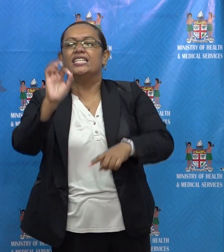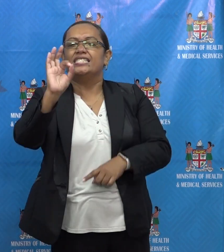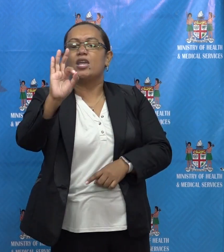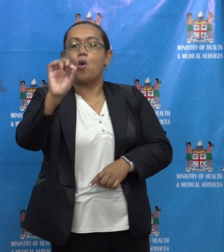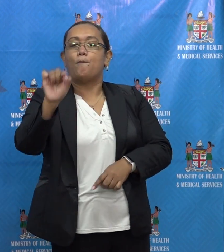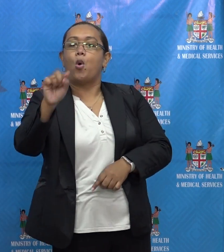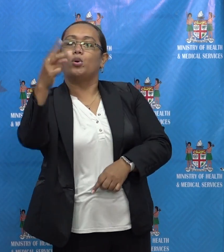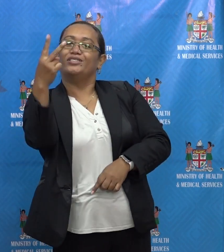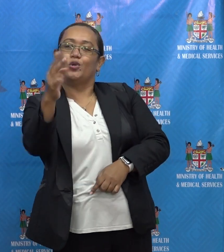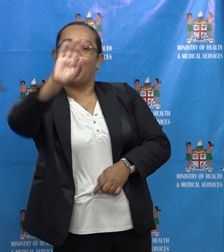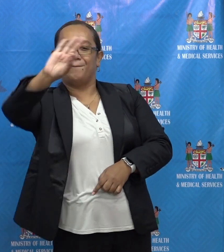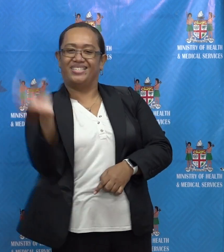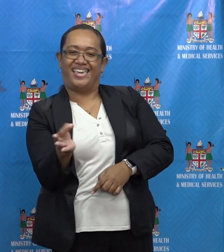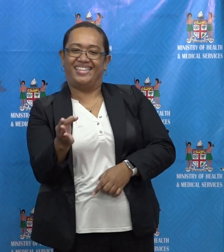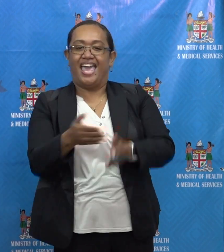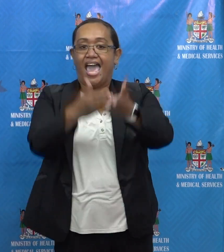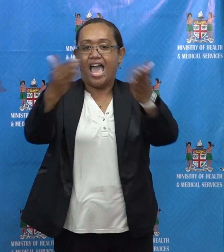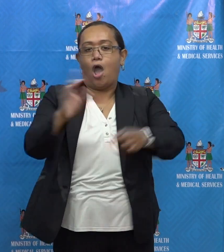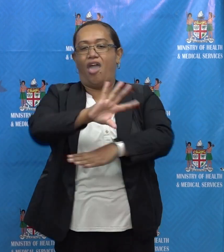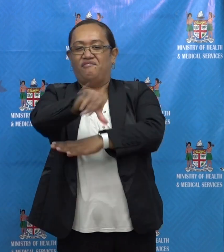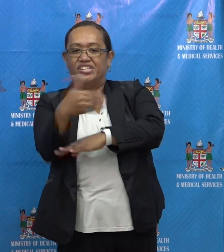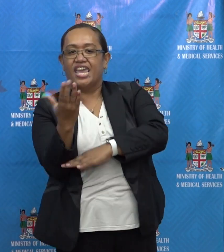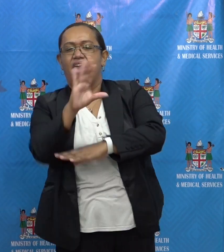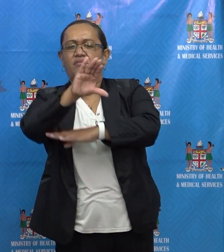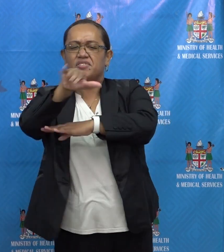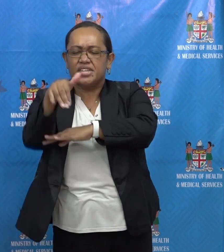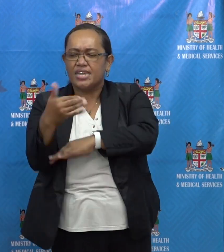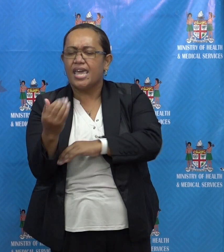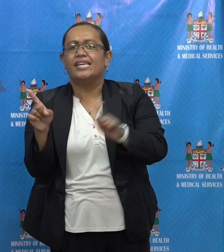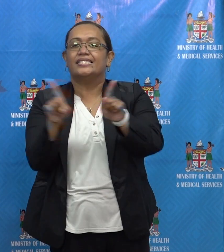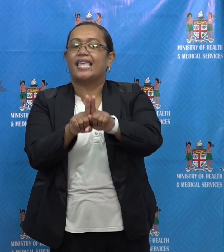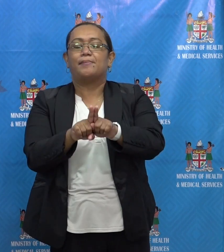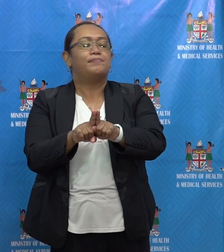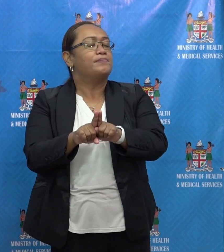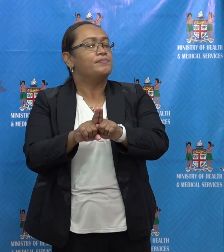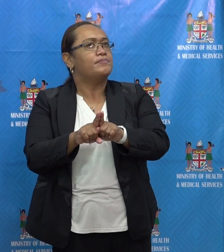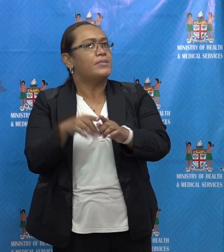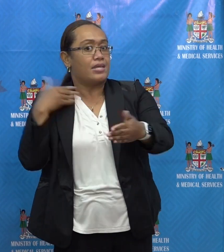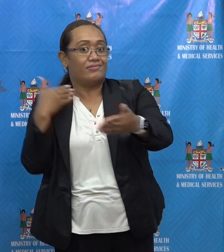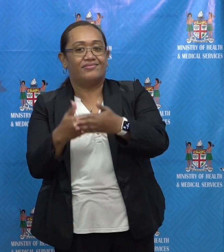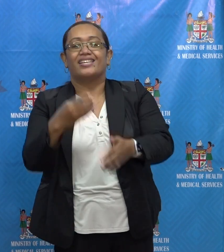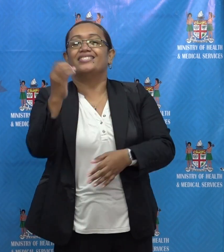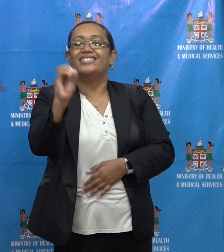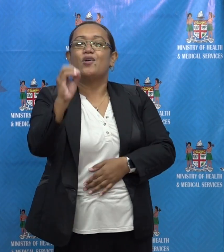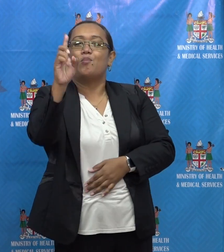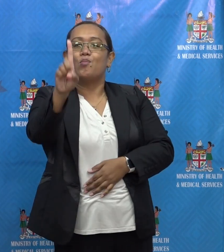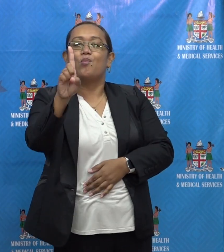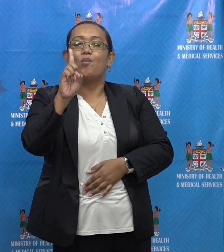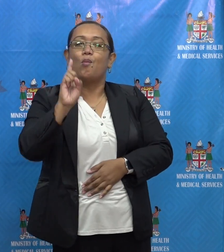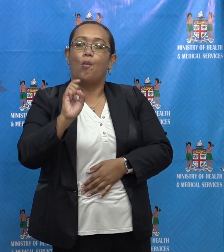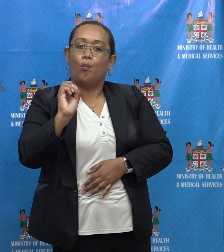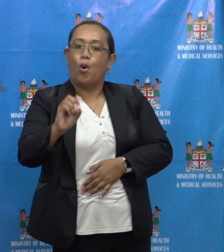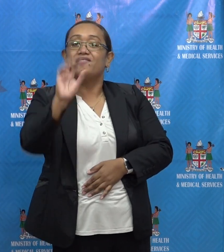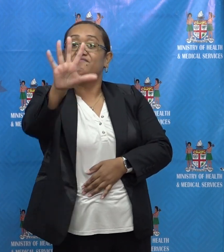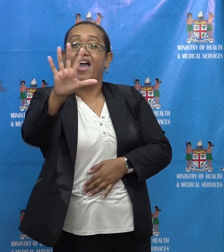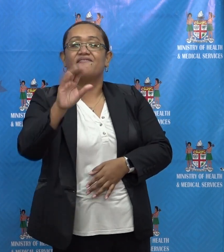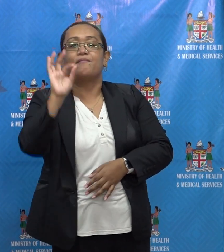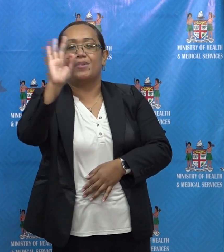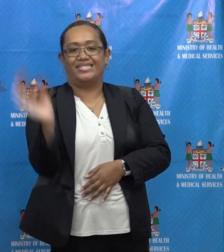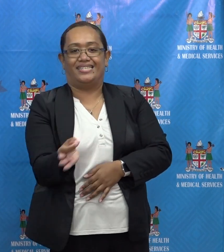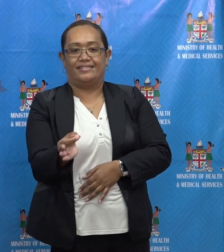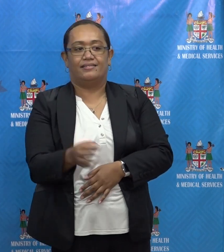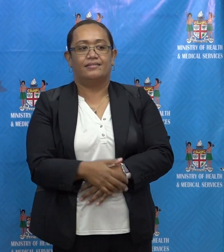our 7-day average daily test positivity remains at 0.5%. Now I'd just like